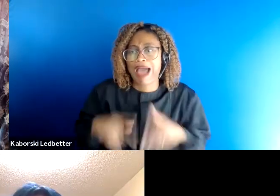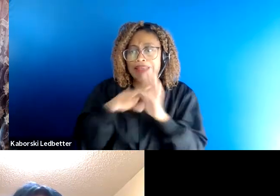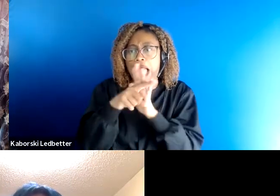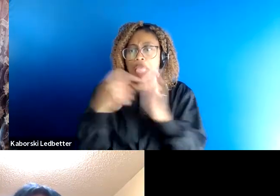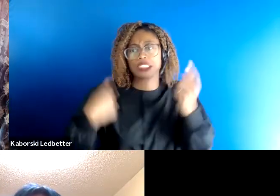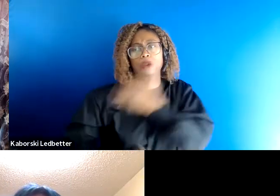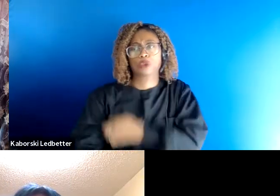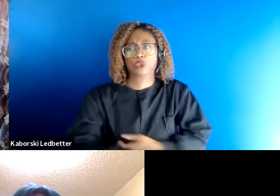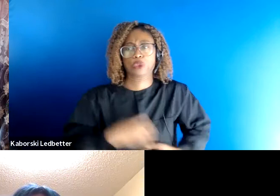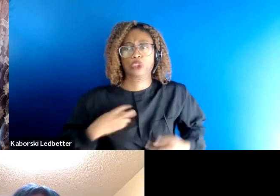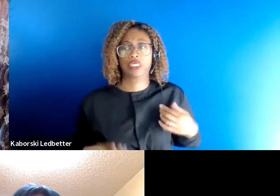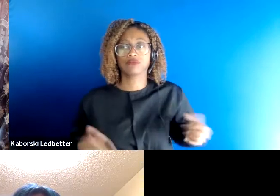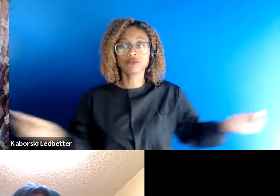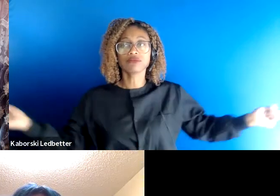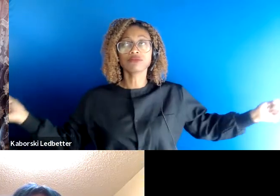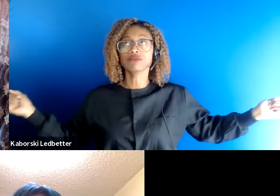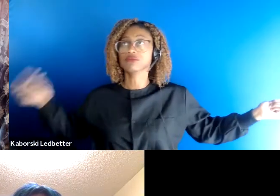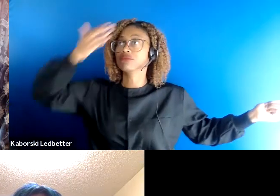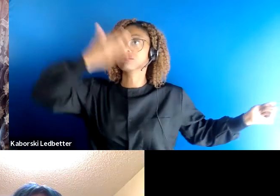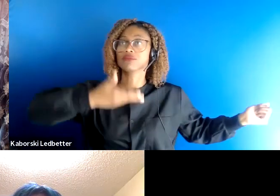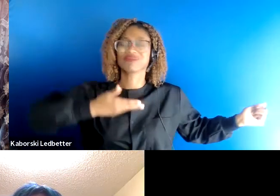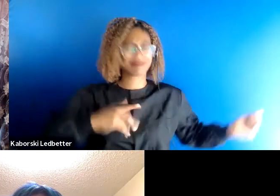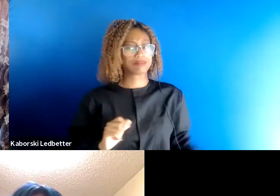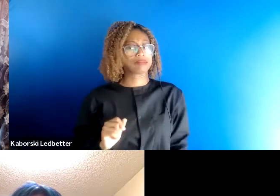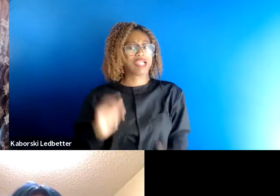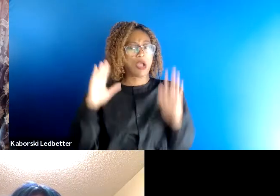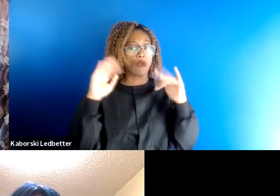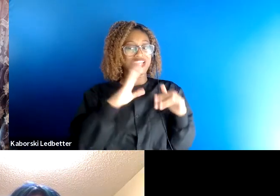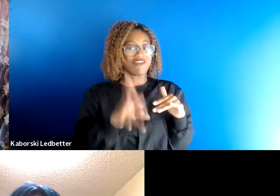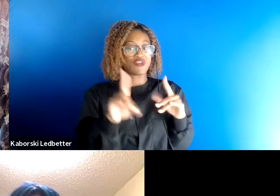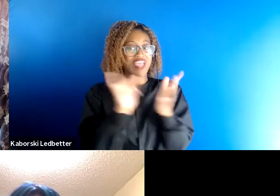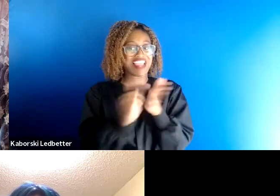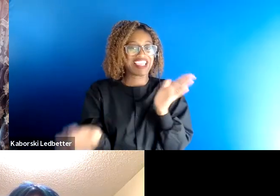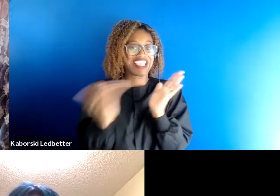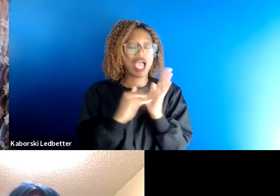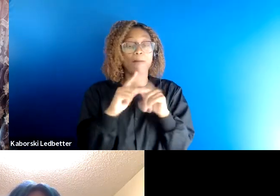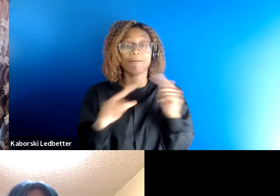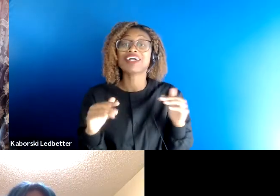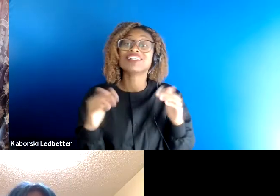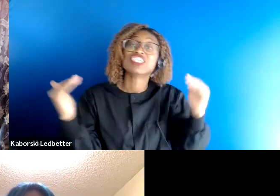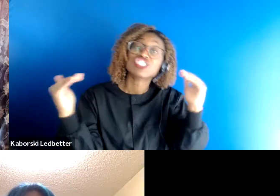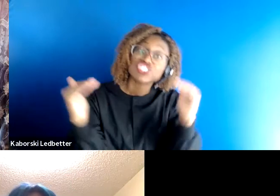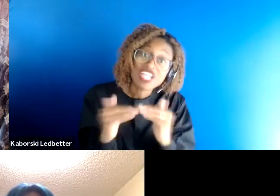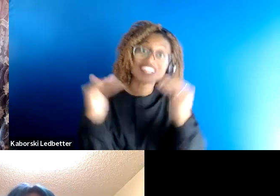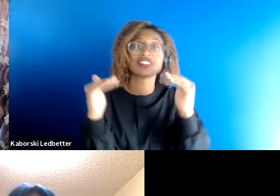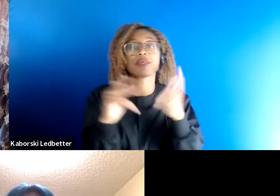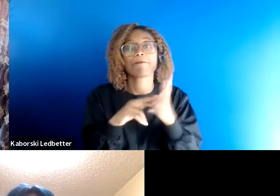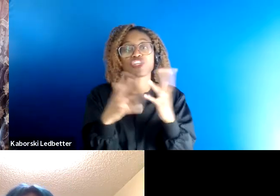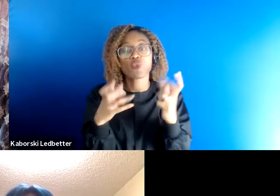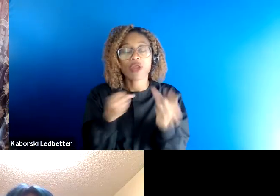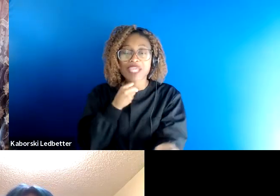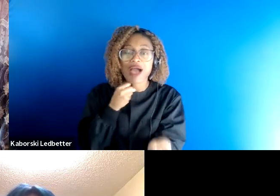be aware of the fact that we do this. And so finally, moving towards justice and being an accomplice or someone in